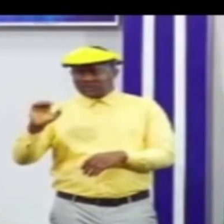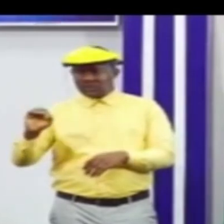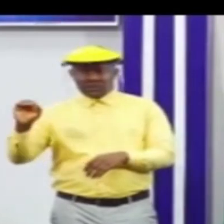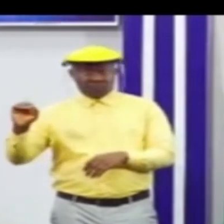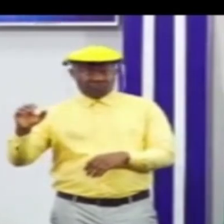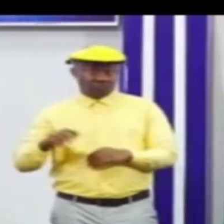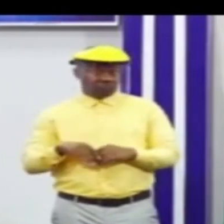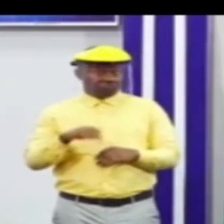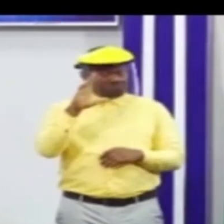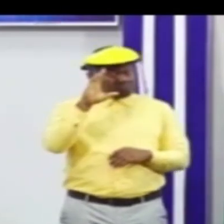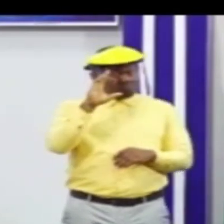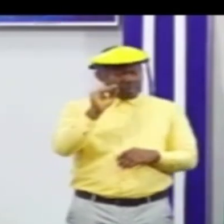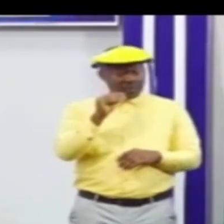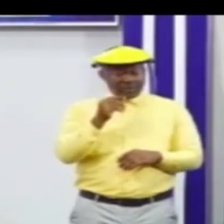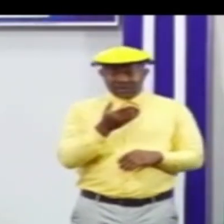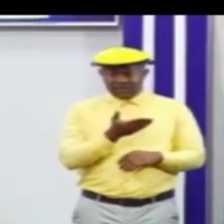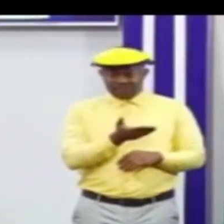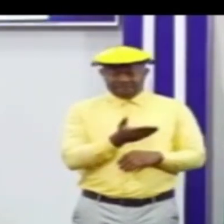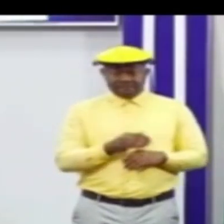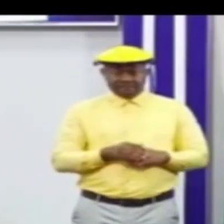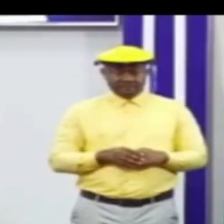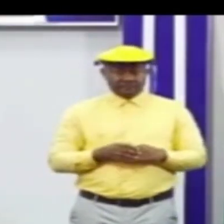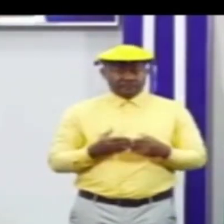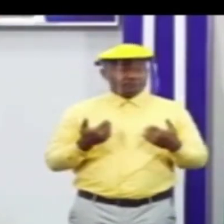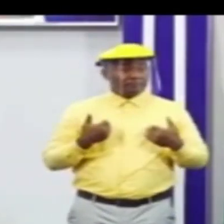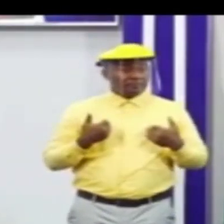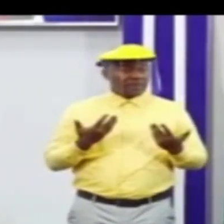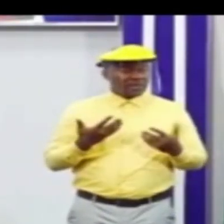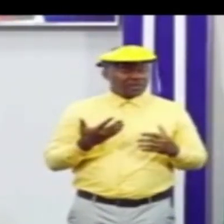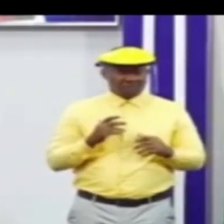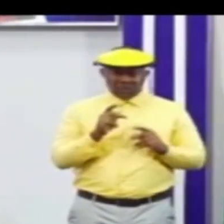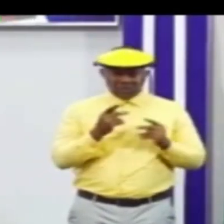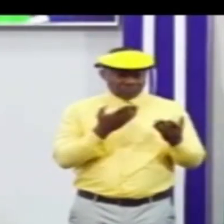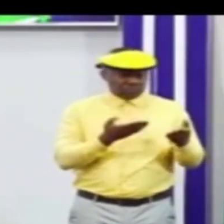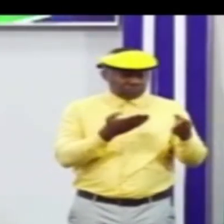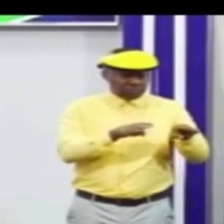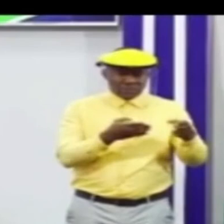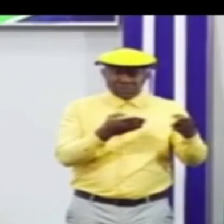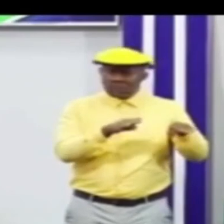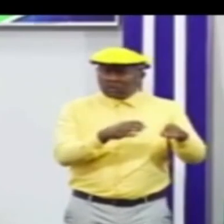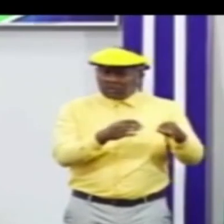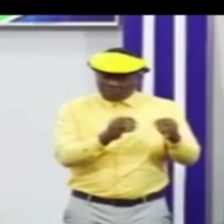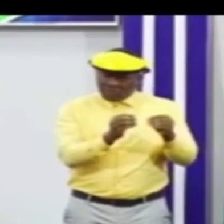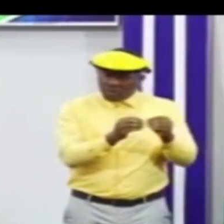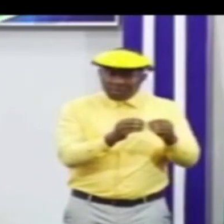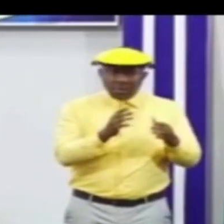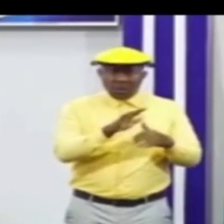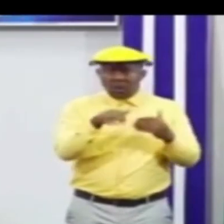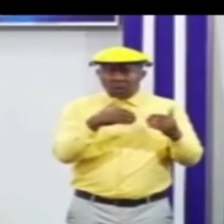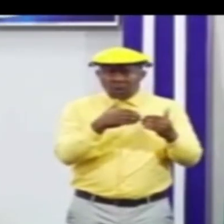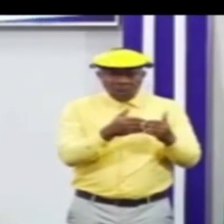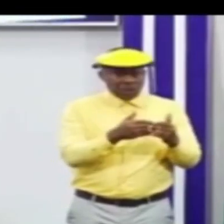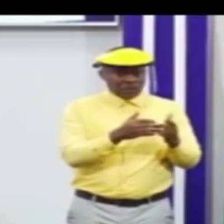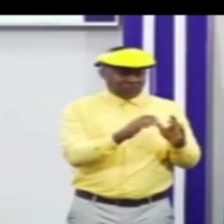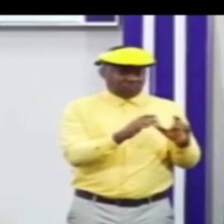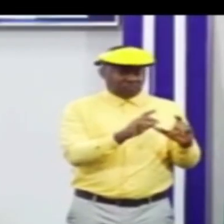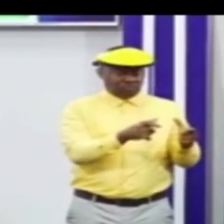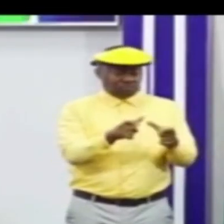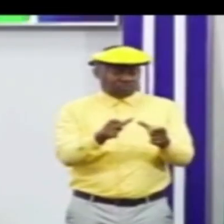Males are also having the highest number of deaths in all age groups with the exception